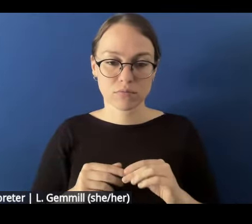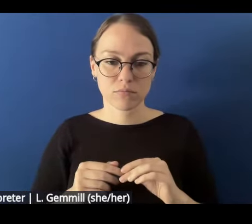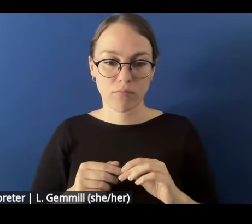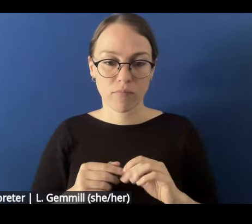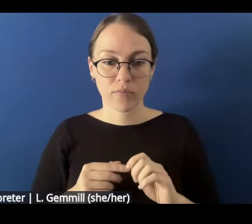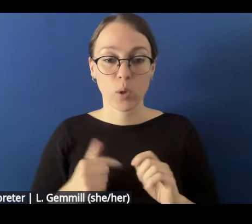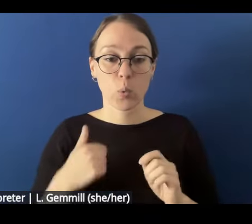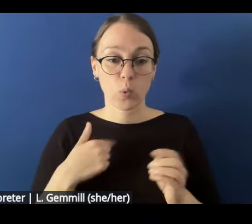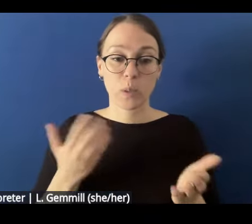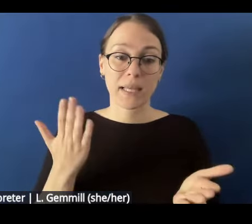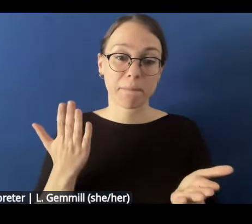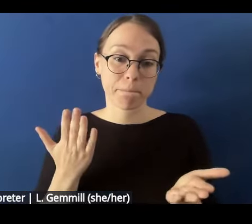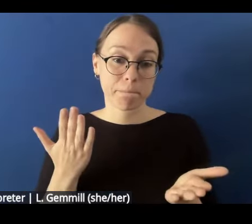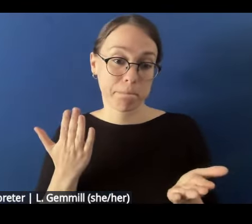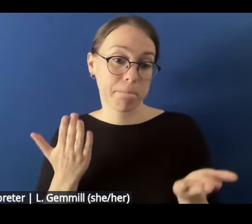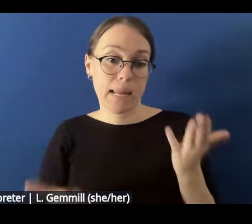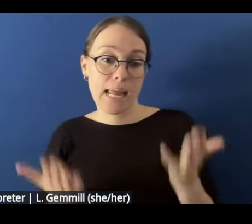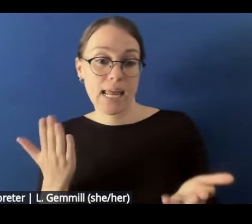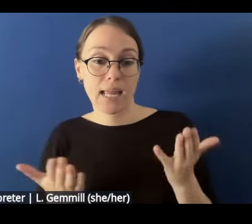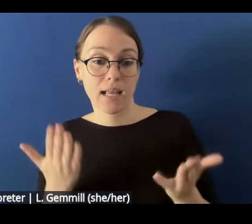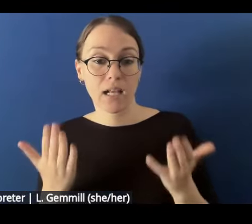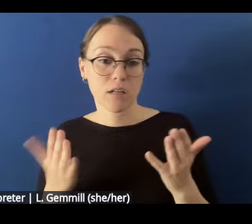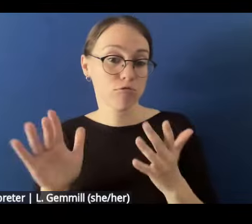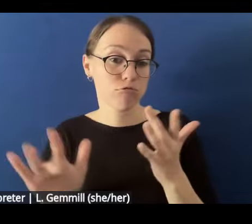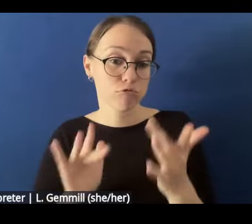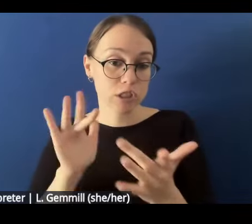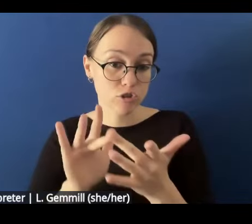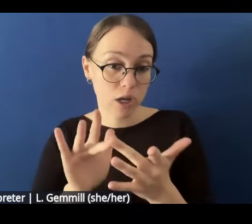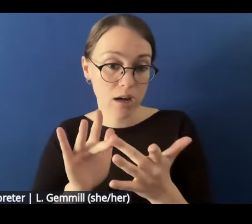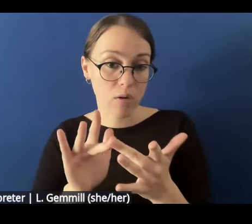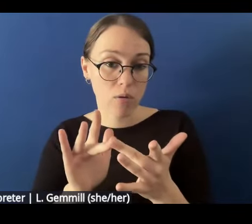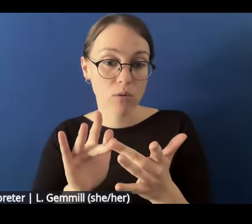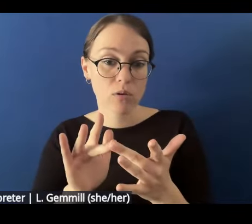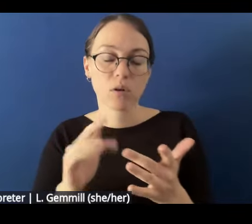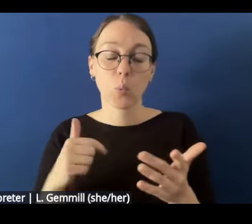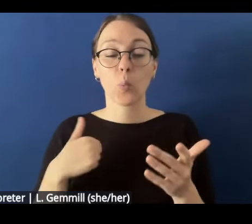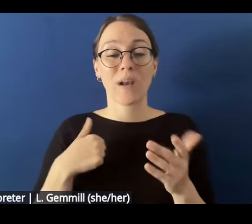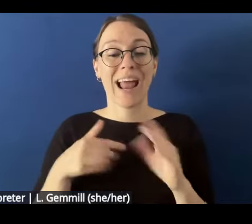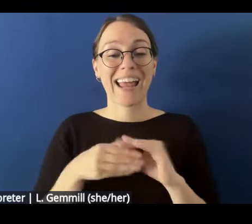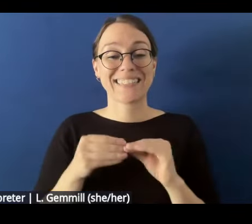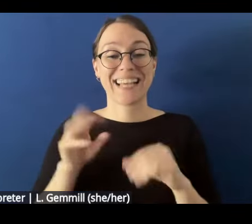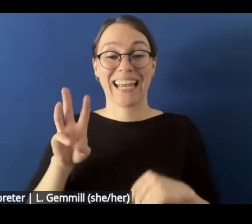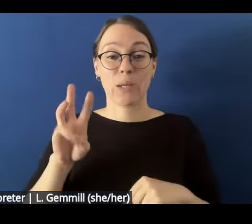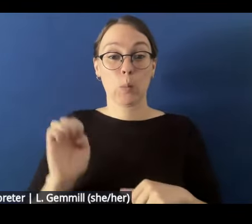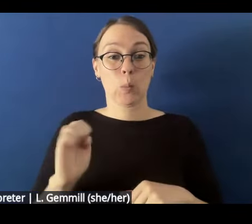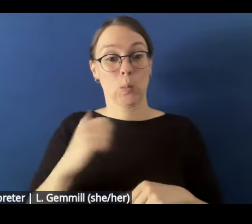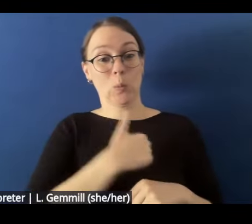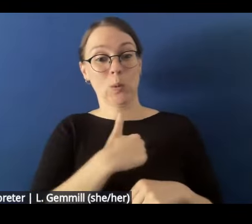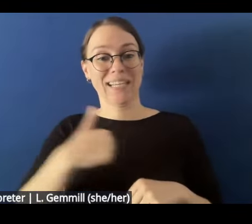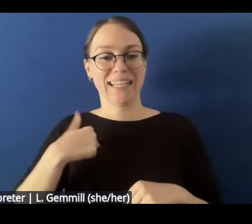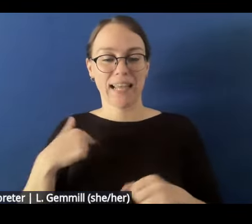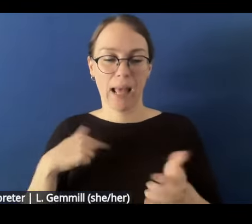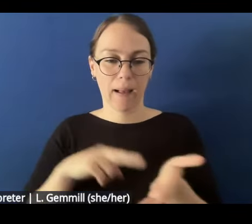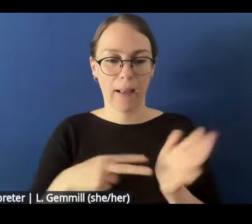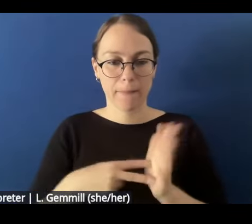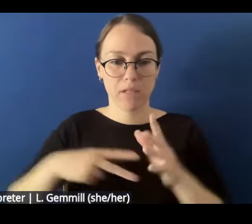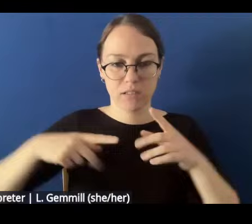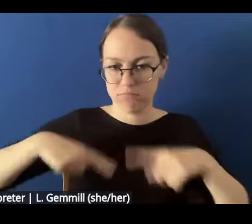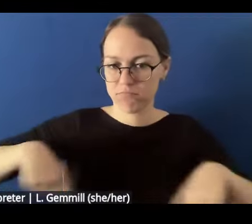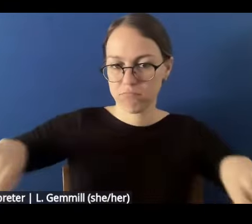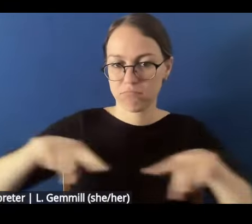We may reach out to, and when I say we here, I'm using this as the board to be